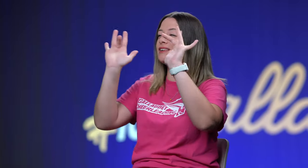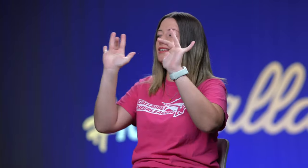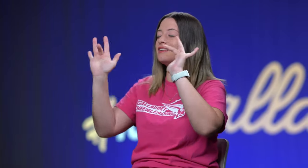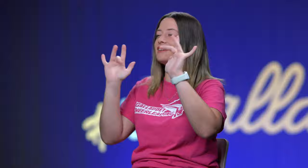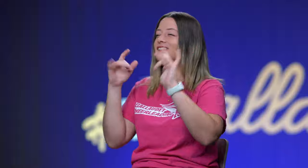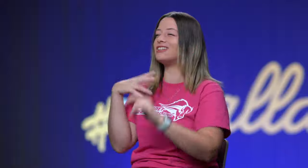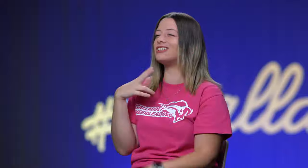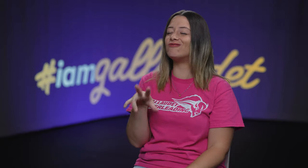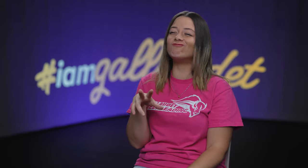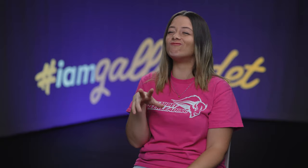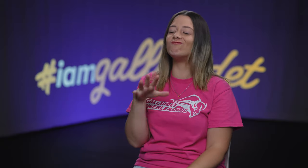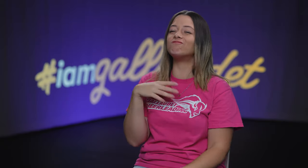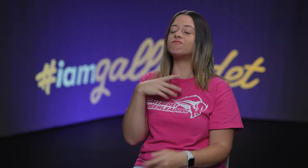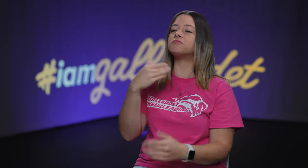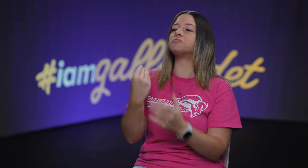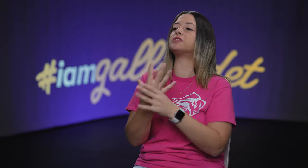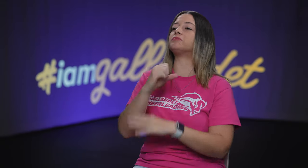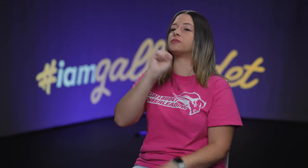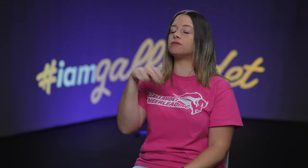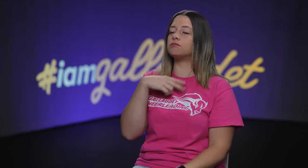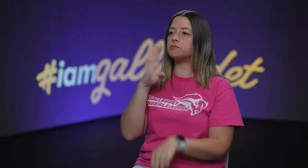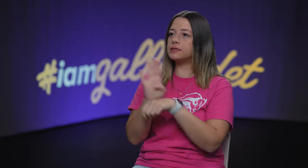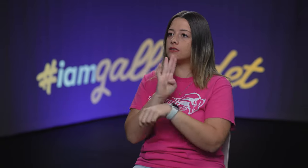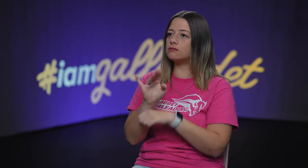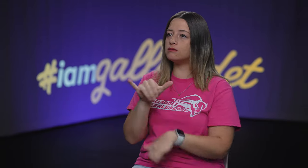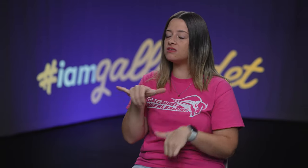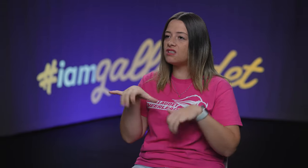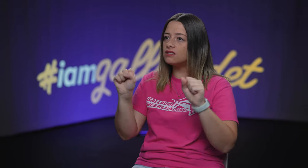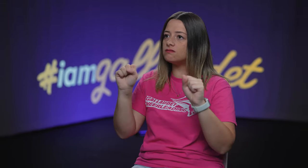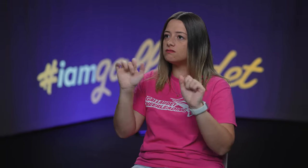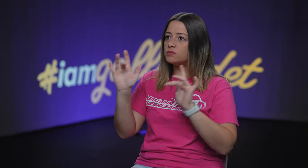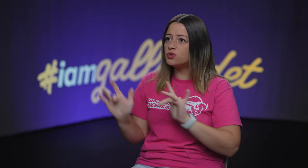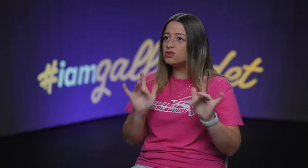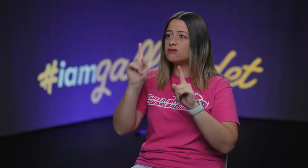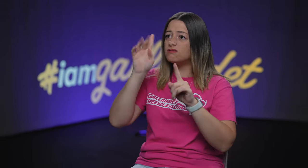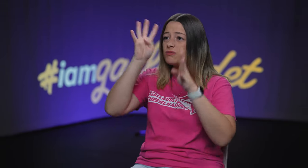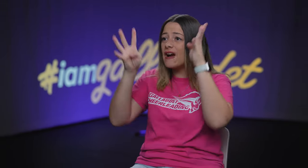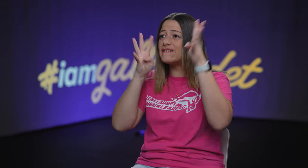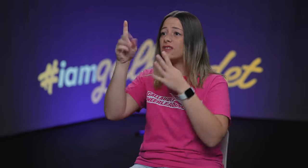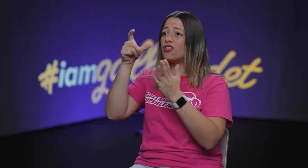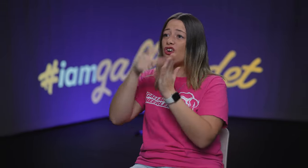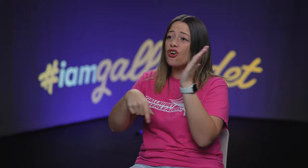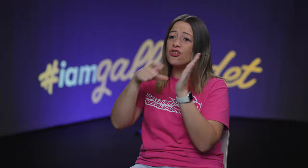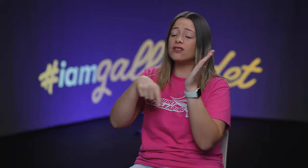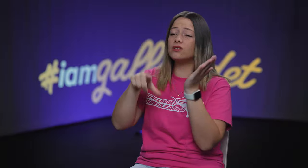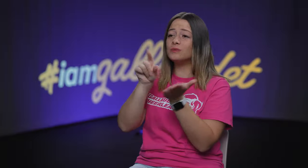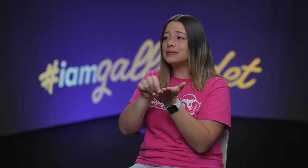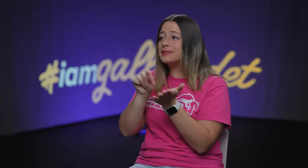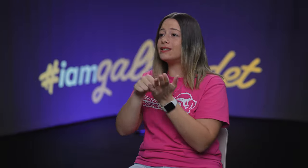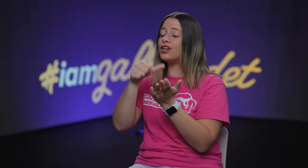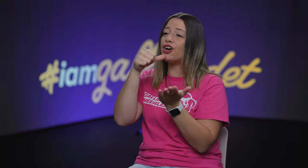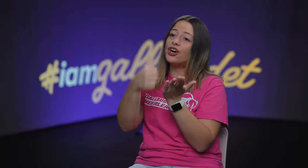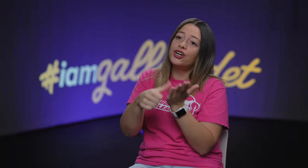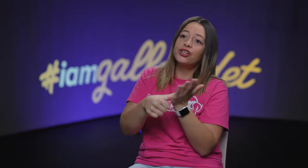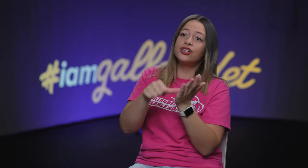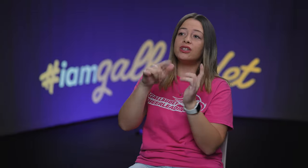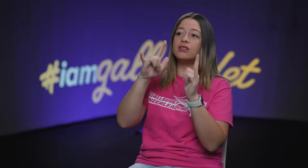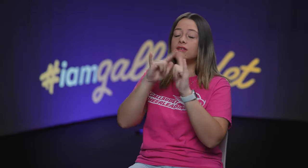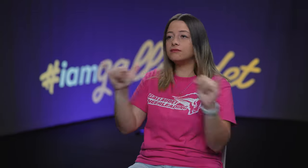I went into that program was that I loved working with my hands and tinkering with things. Working with computer screens wasn't for me. In